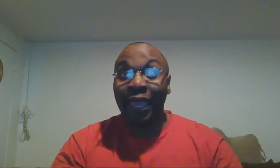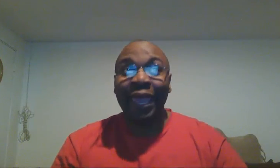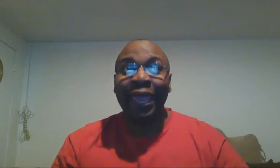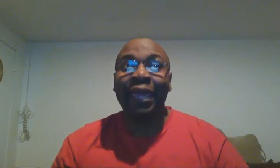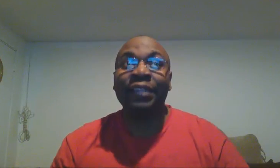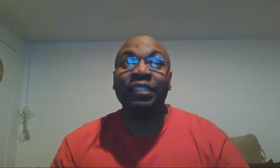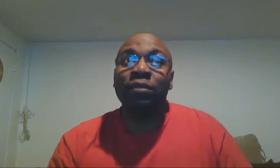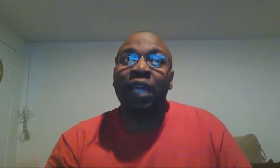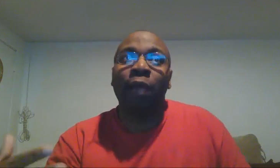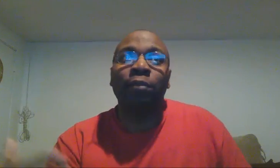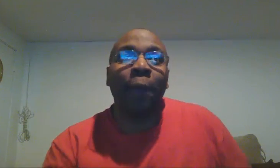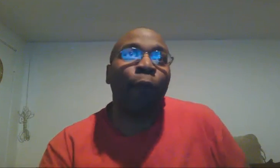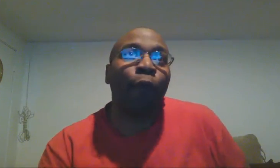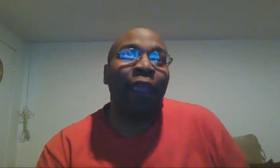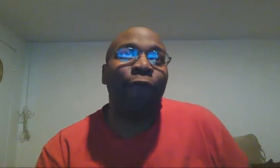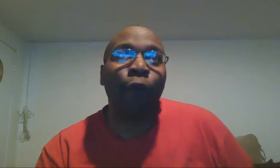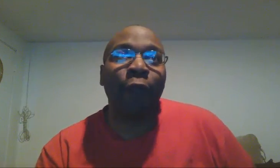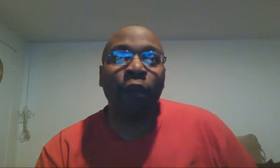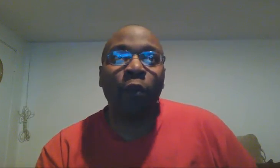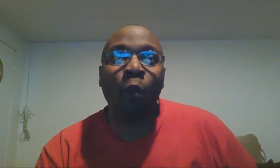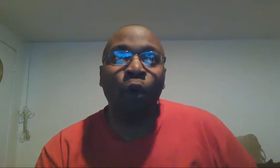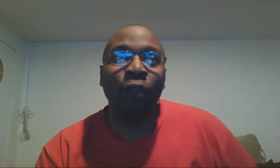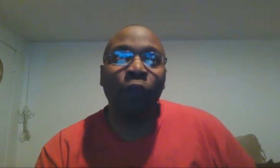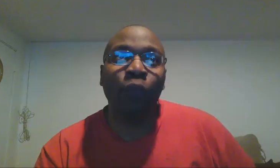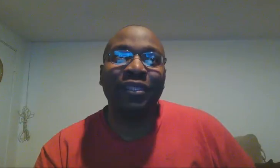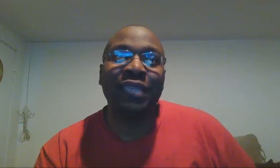And sometimes I pray for it more than one time.